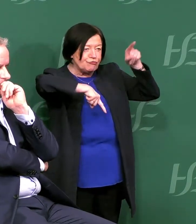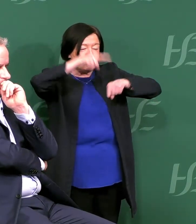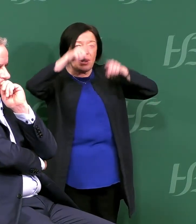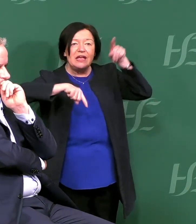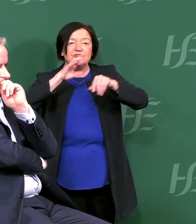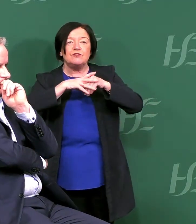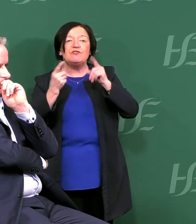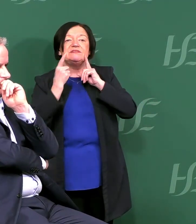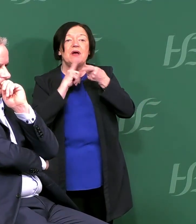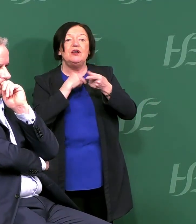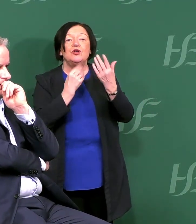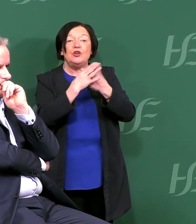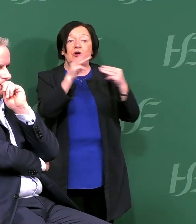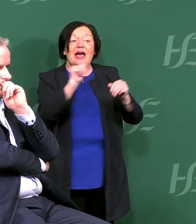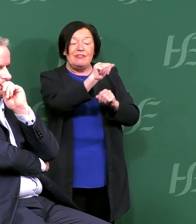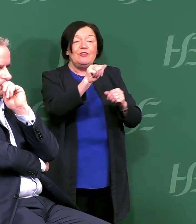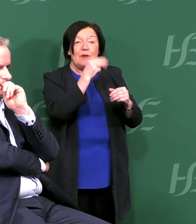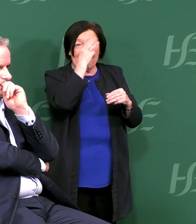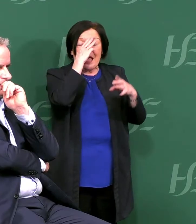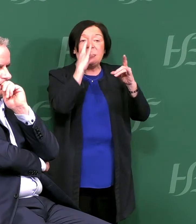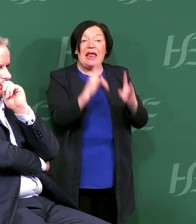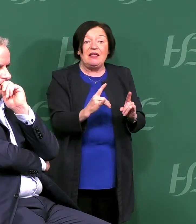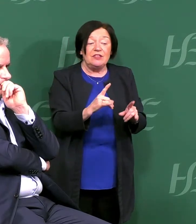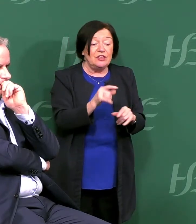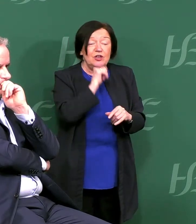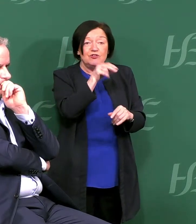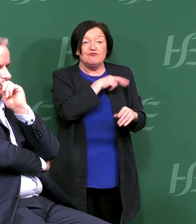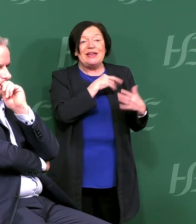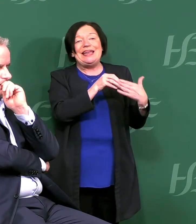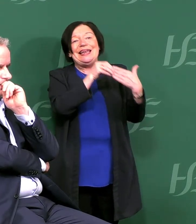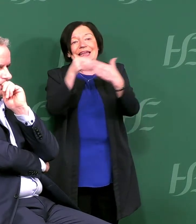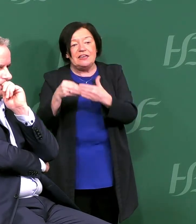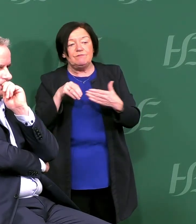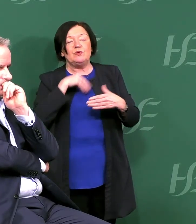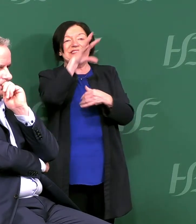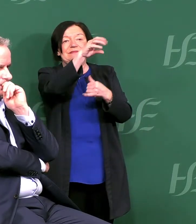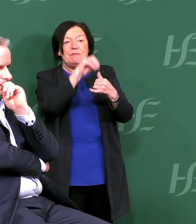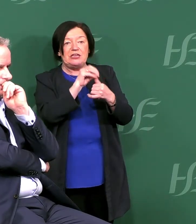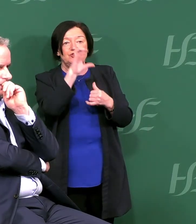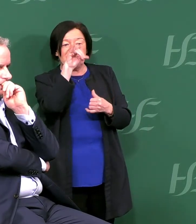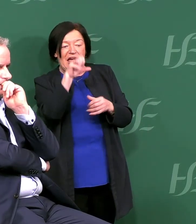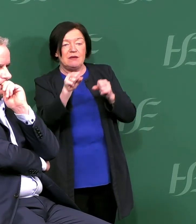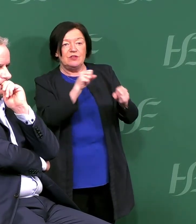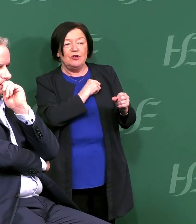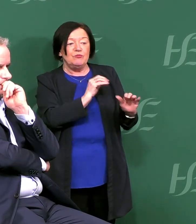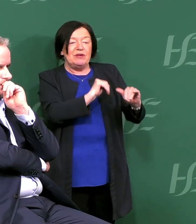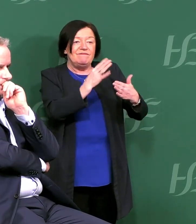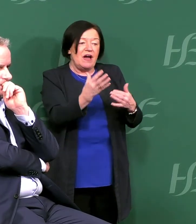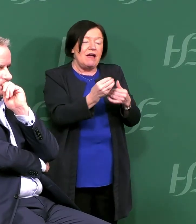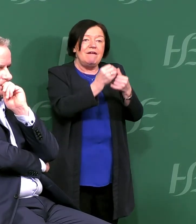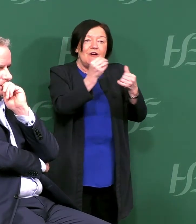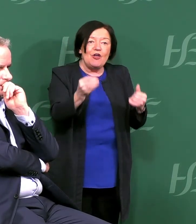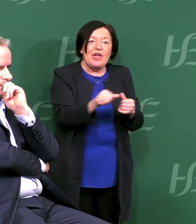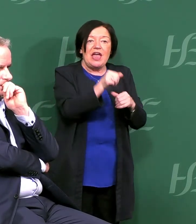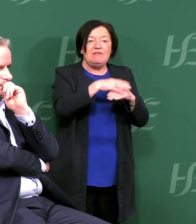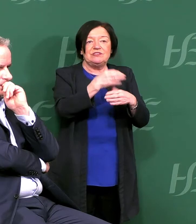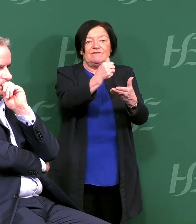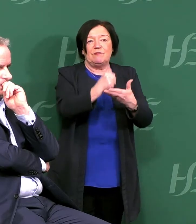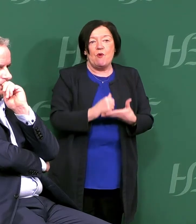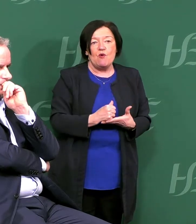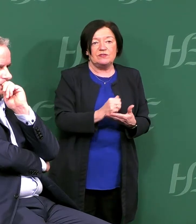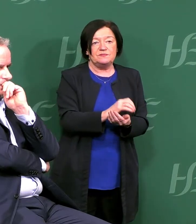to young people and their mental health that don't necessarily lead them to a specialist CAMS service, but provide other levels of support at a lower level of intervention.